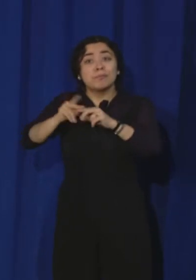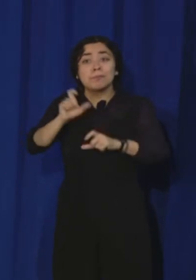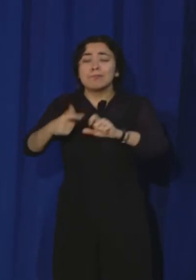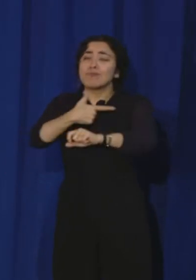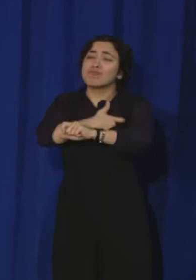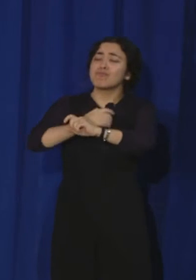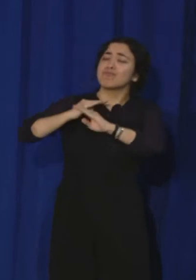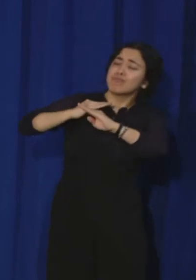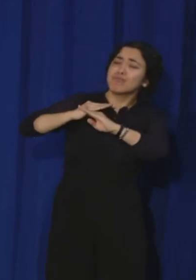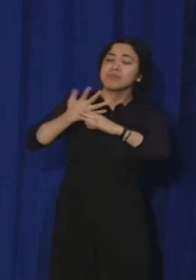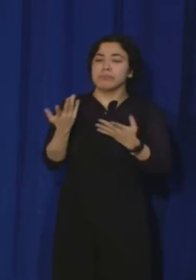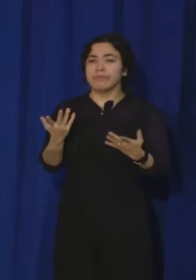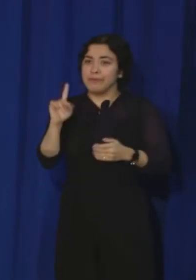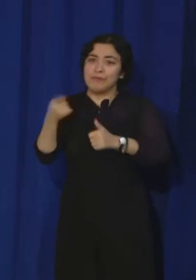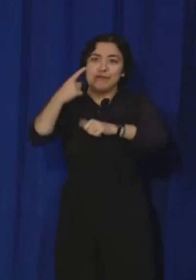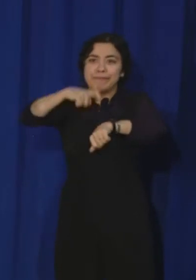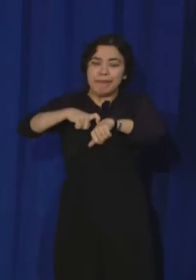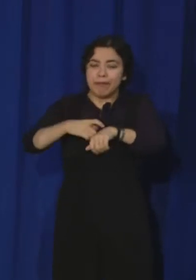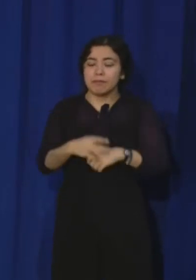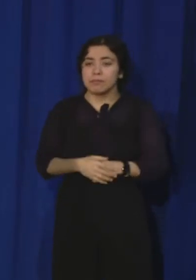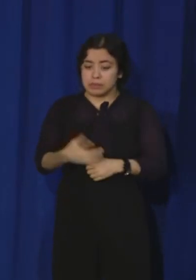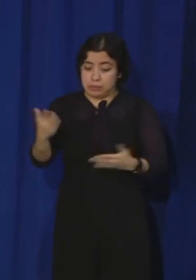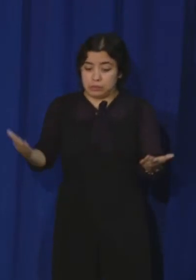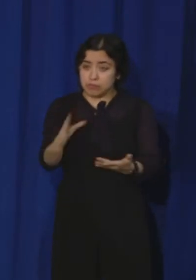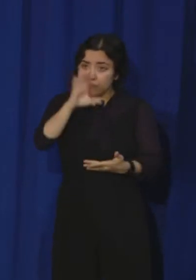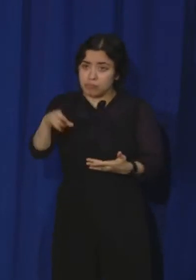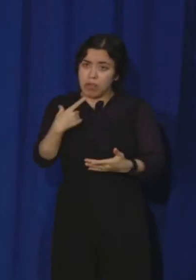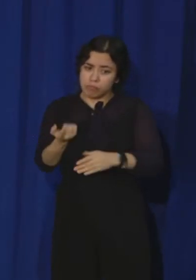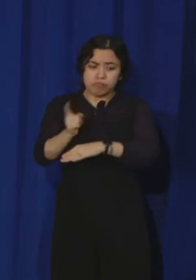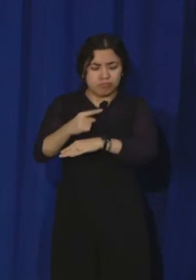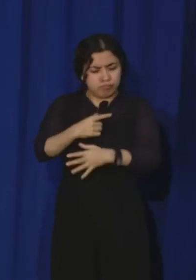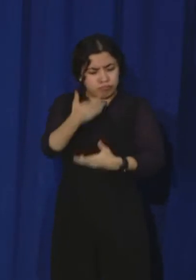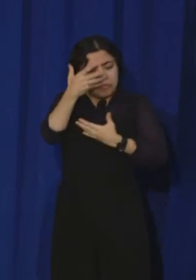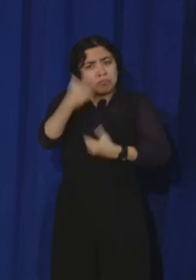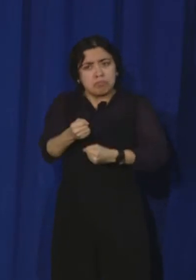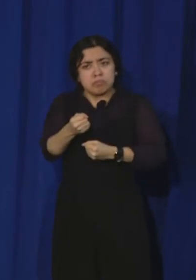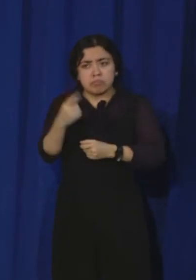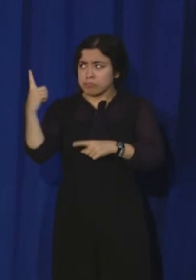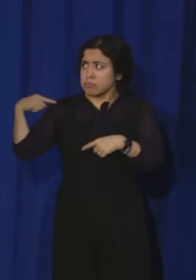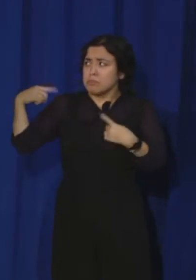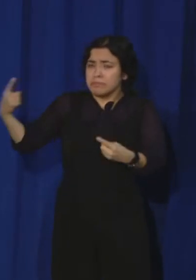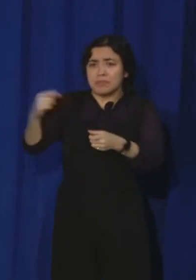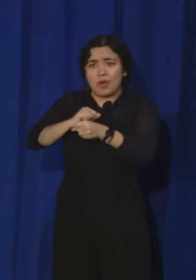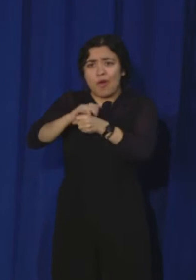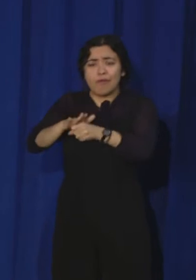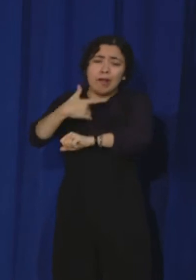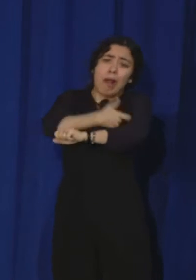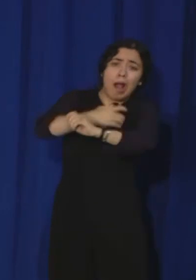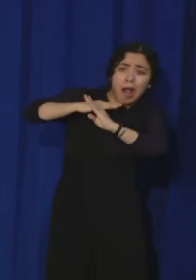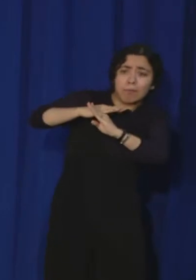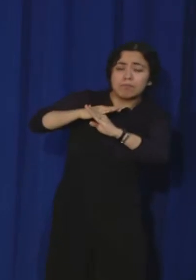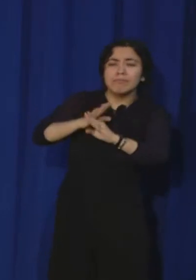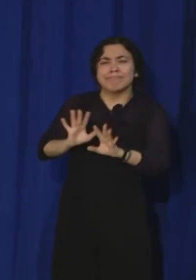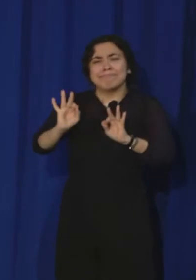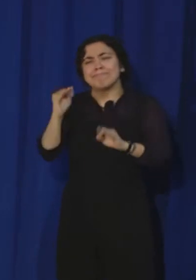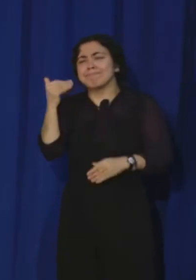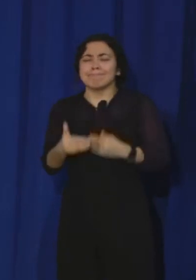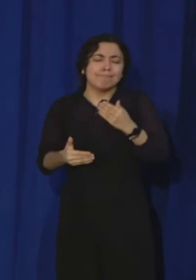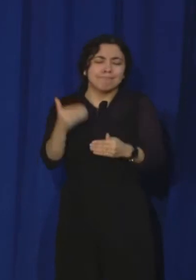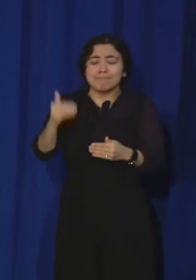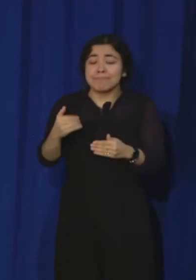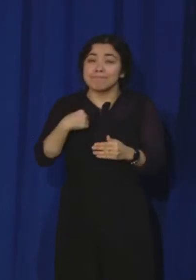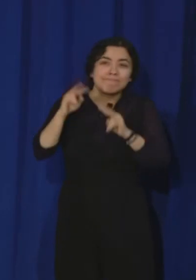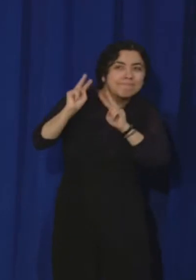We're part of this here in Chicago. I'm confident with the way our vaccine rollout has gone to date, and I'm excited by the